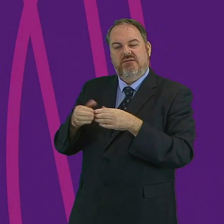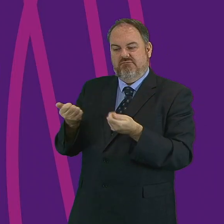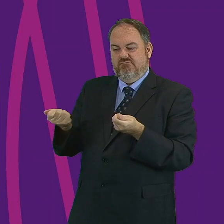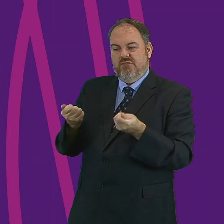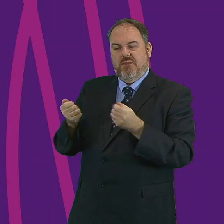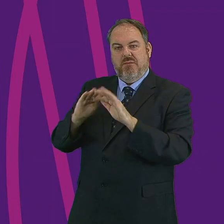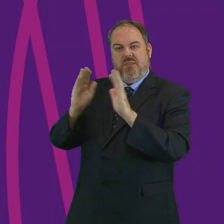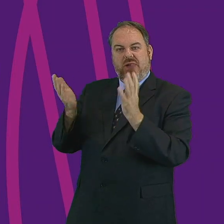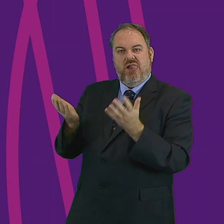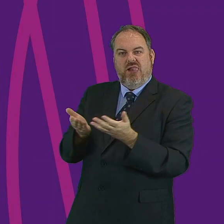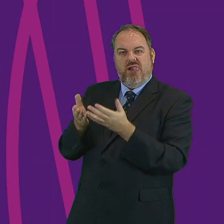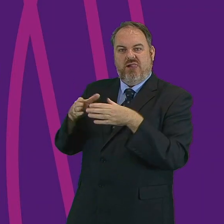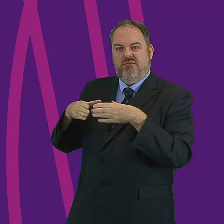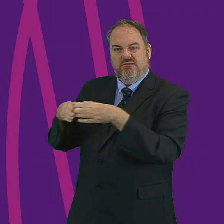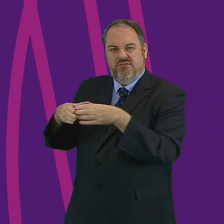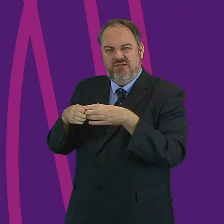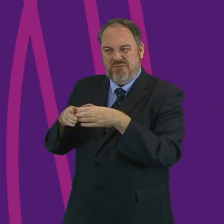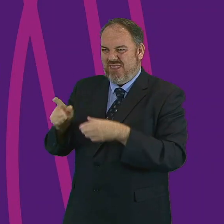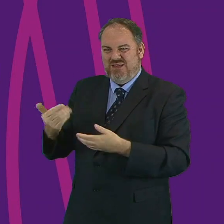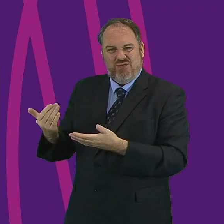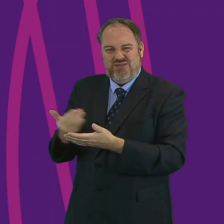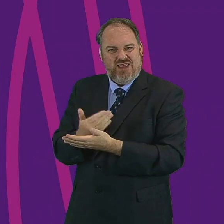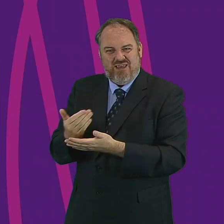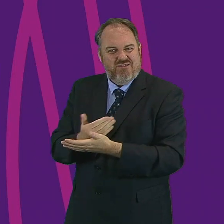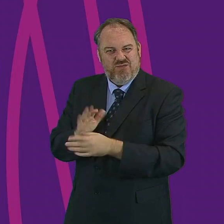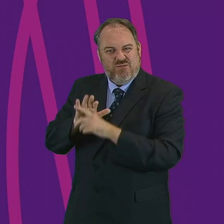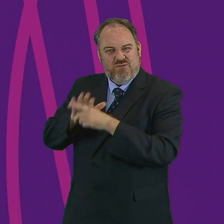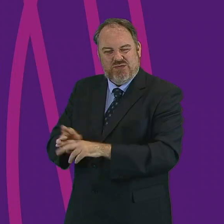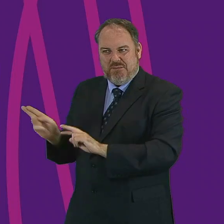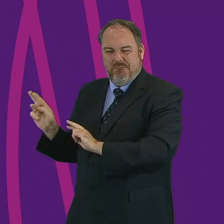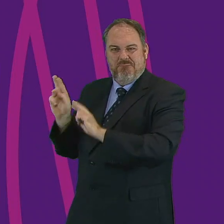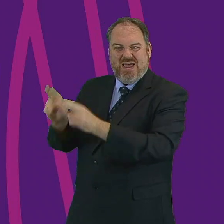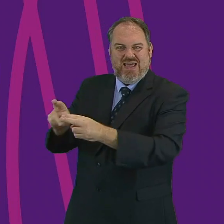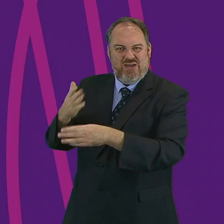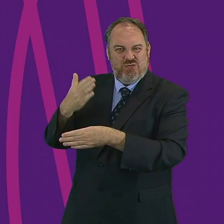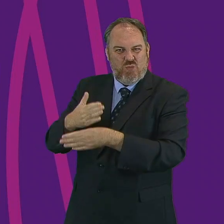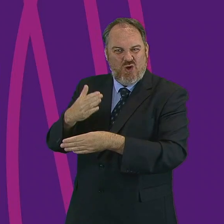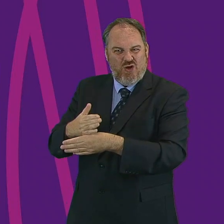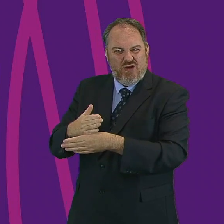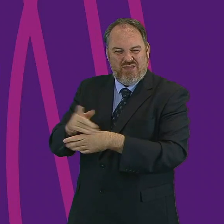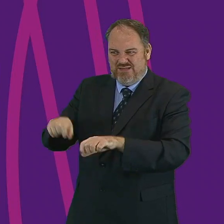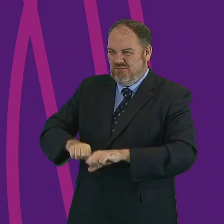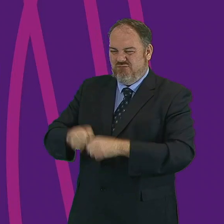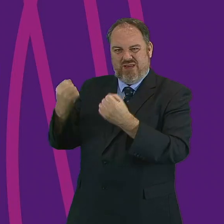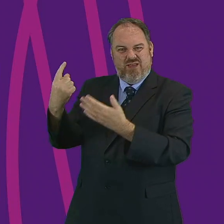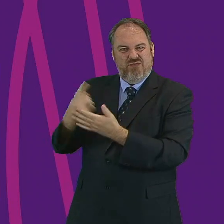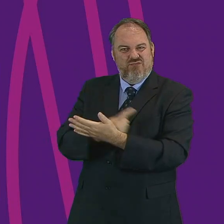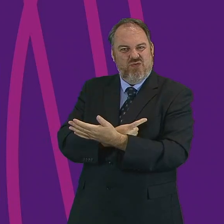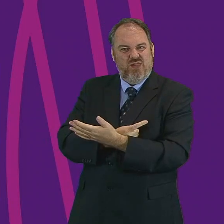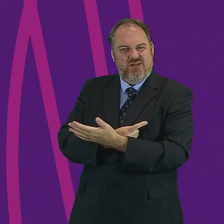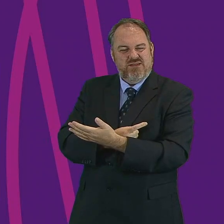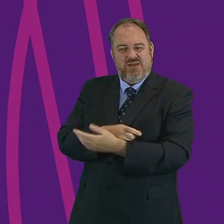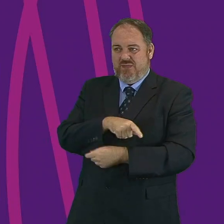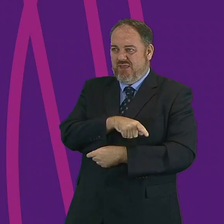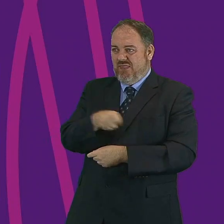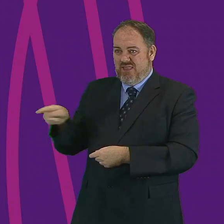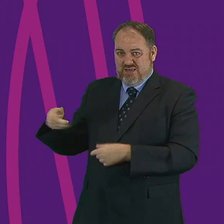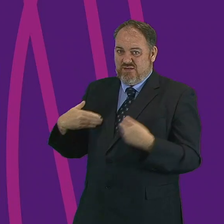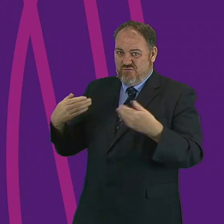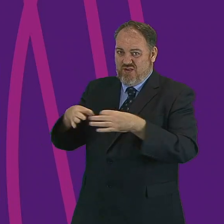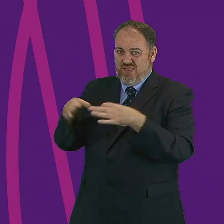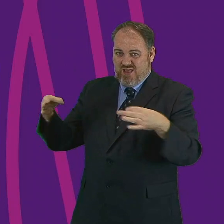in fact it is a direct contravention of the guidance set out by Health Protection Scotland. These frontline workers are anxious.